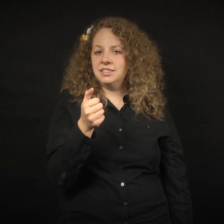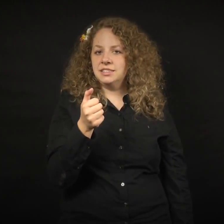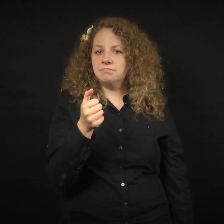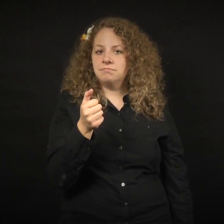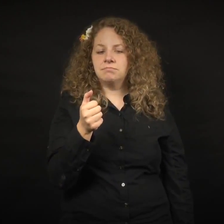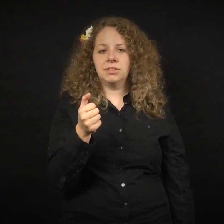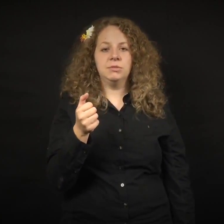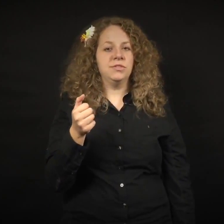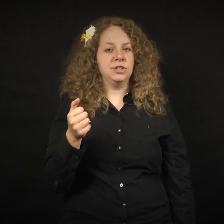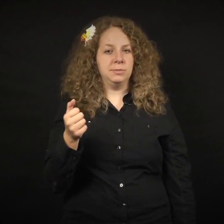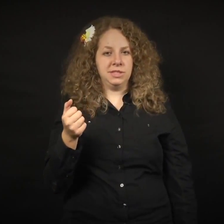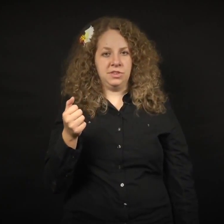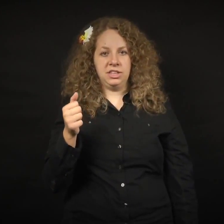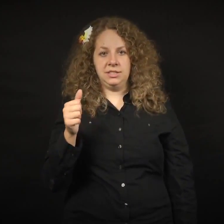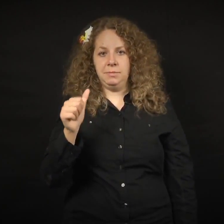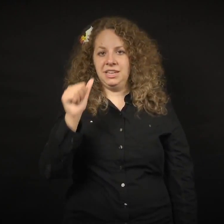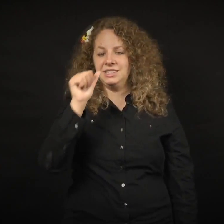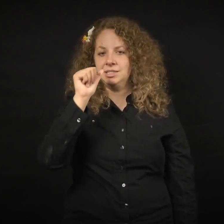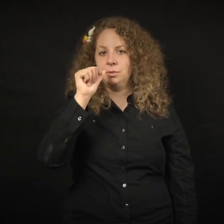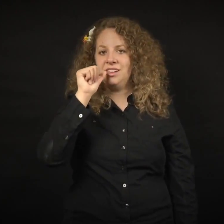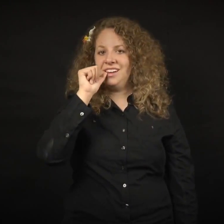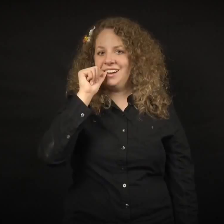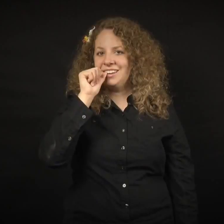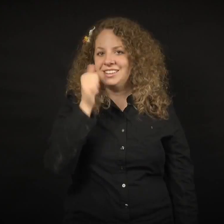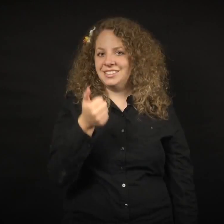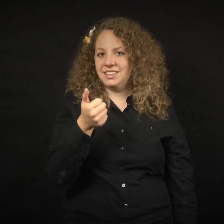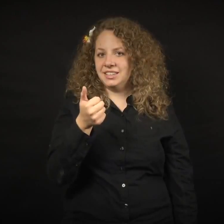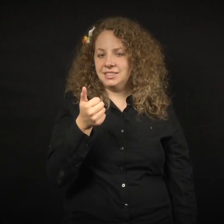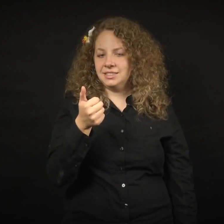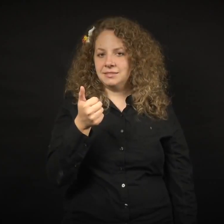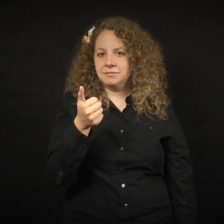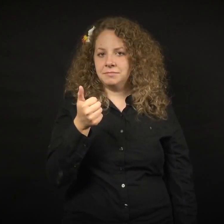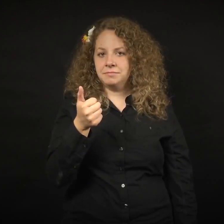Nuts can refer specifically to peanuts as well. Nuts.